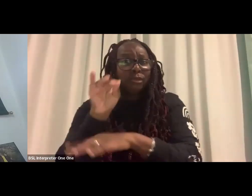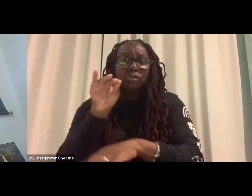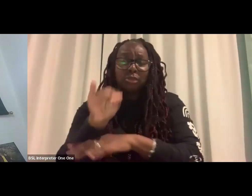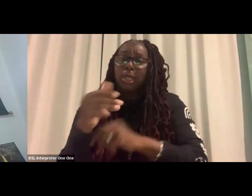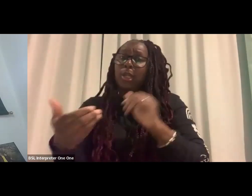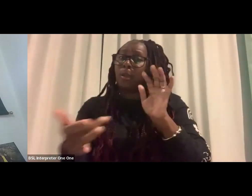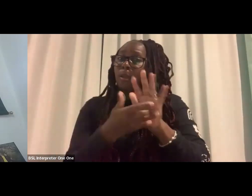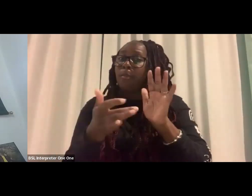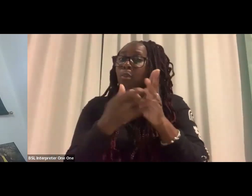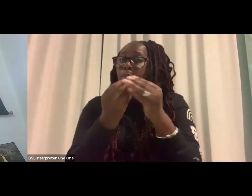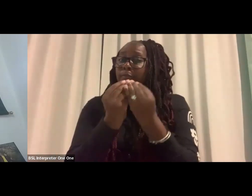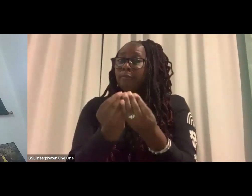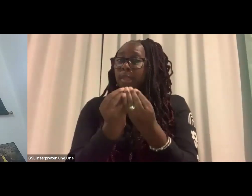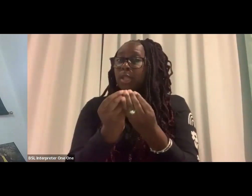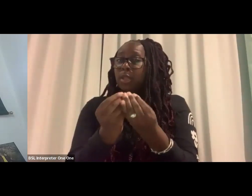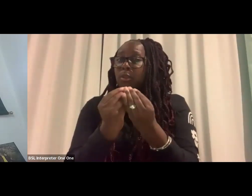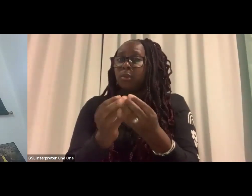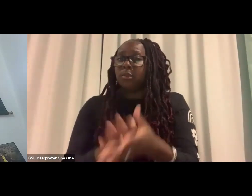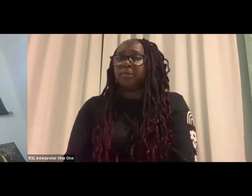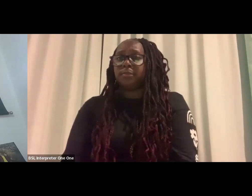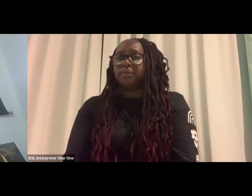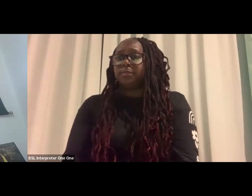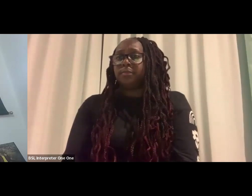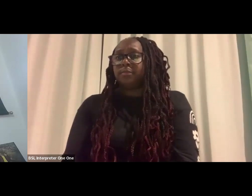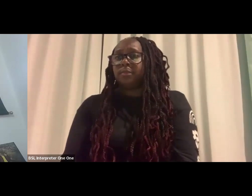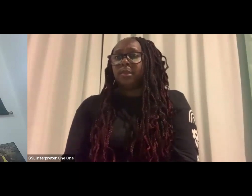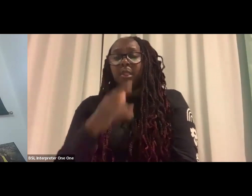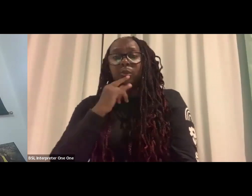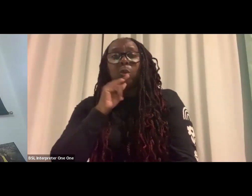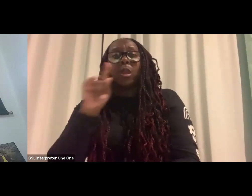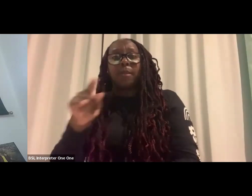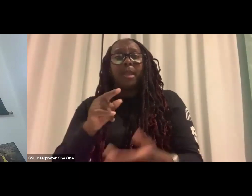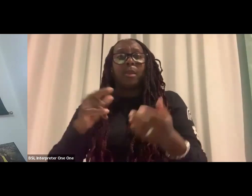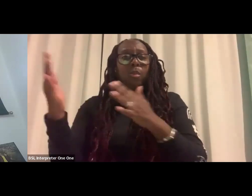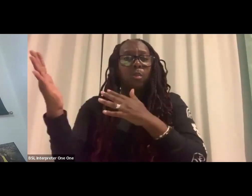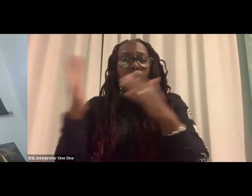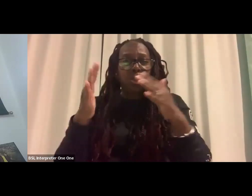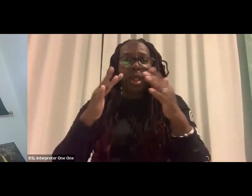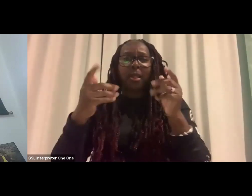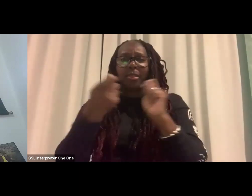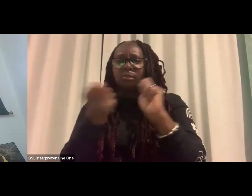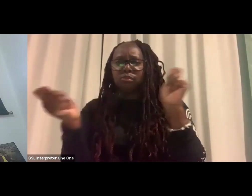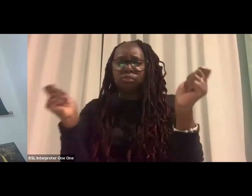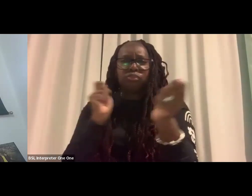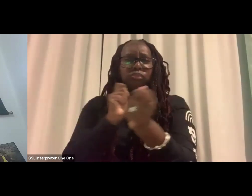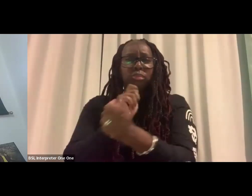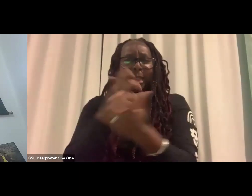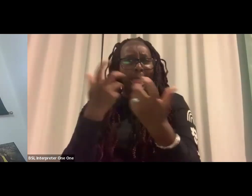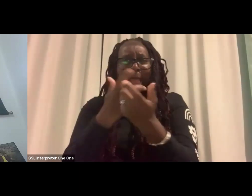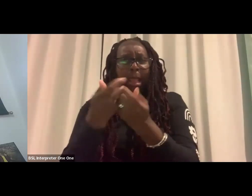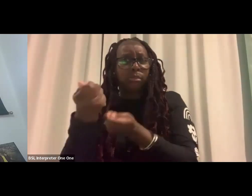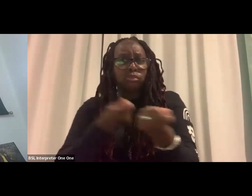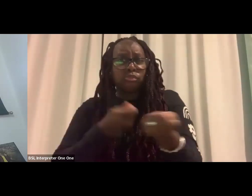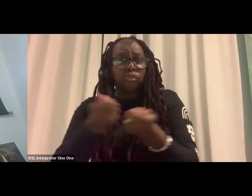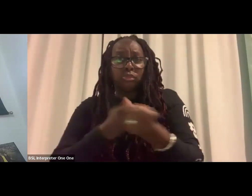So now we talk a lot about the climate changes, and if we are not able to control